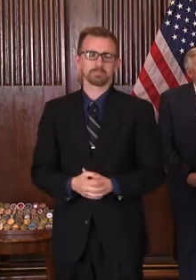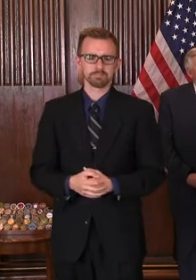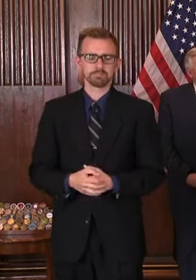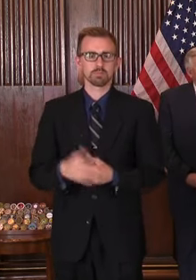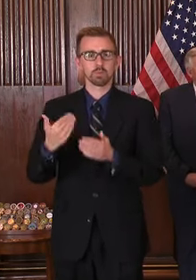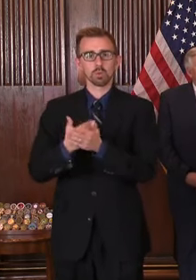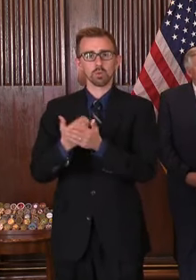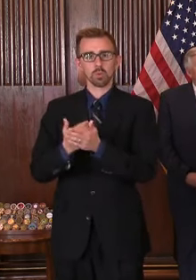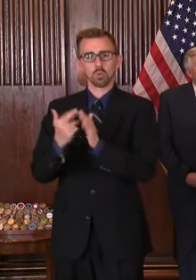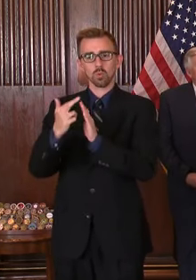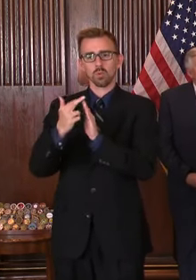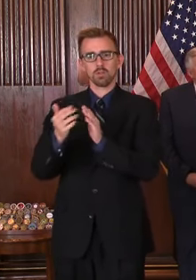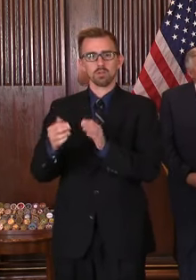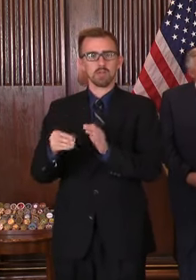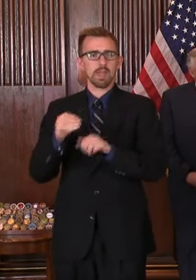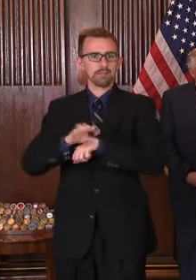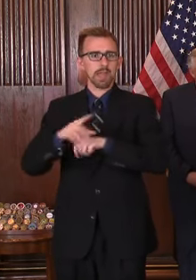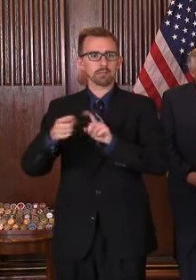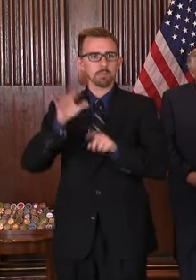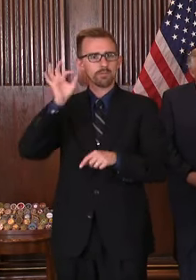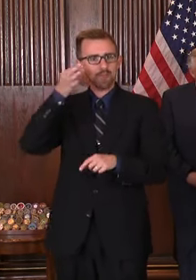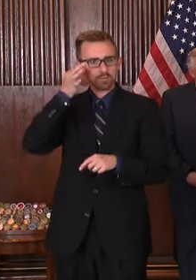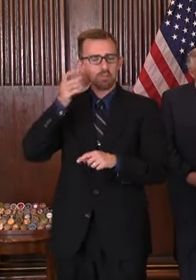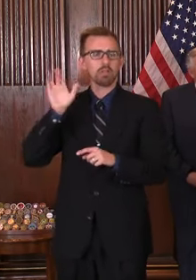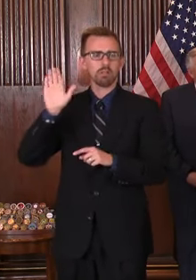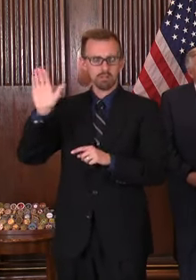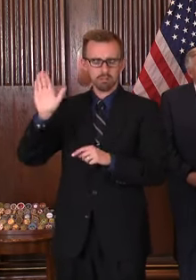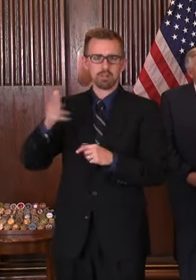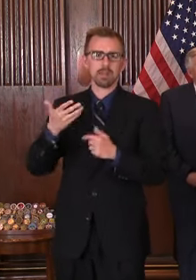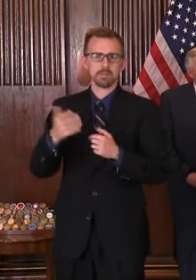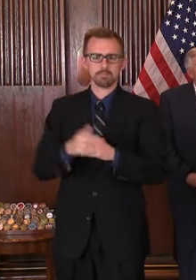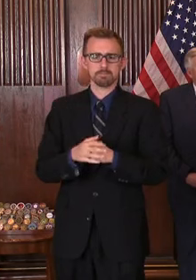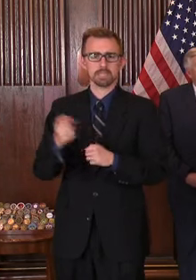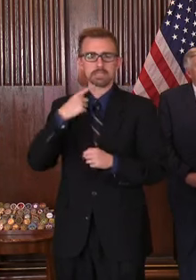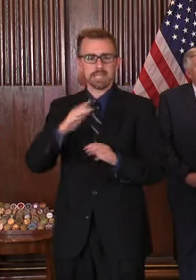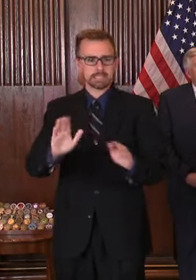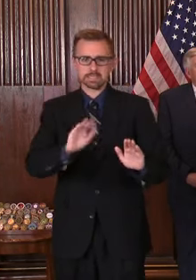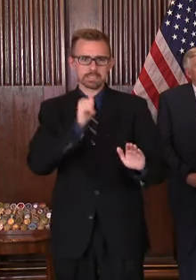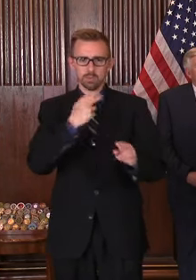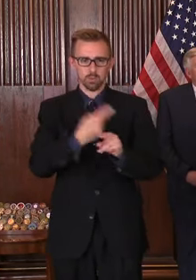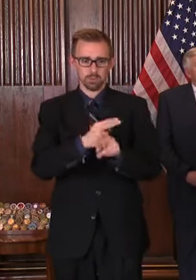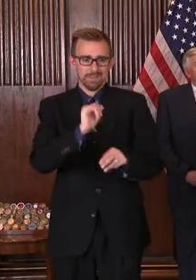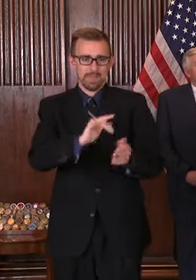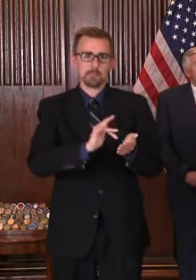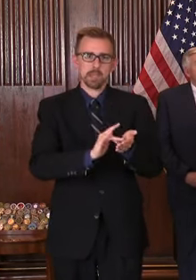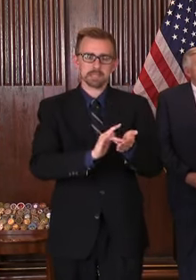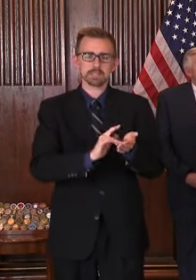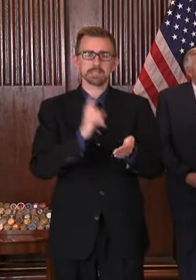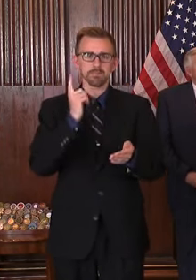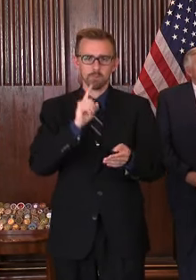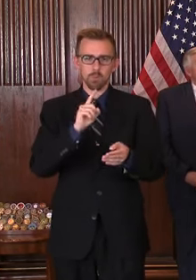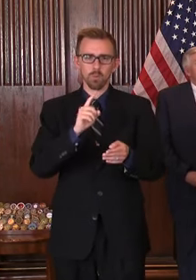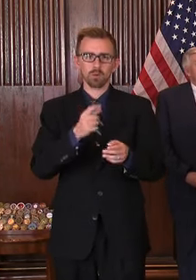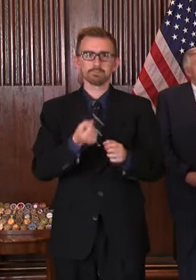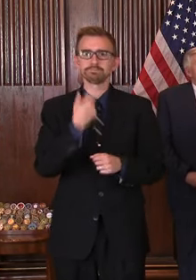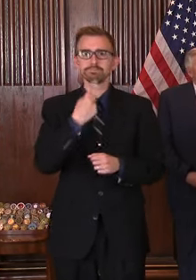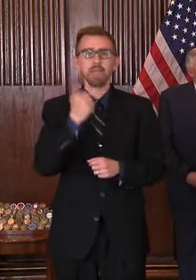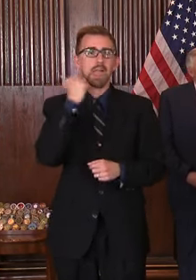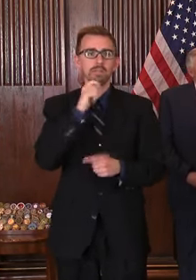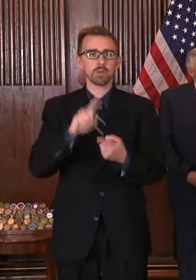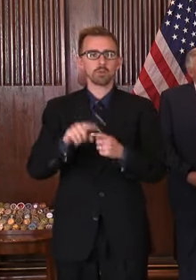from that's out there from the federal government on actually saying not to use that for prophylaxis, meaning just taking it every